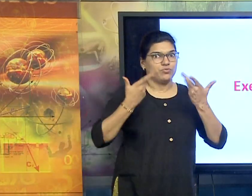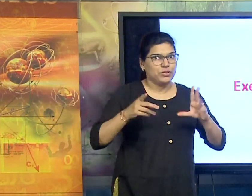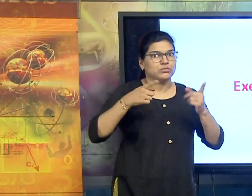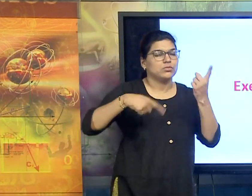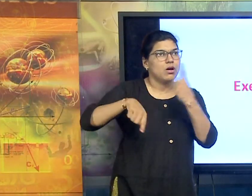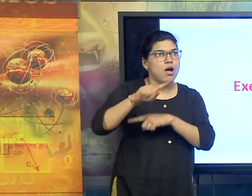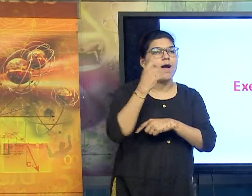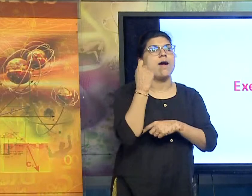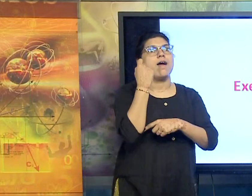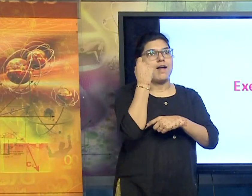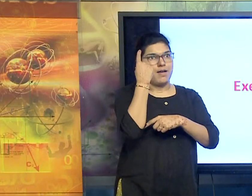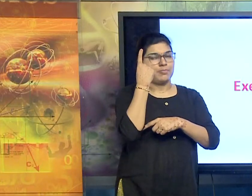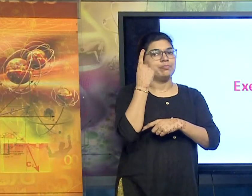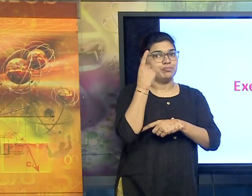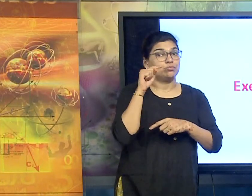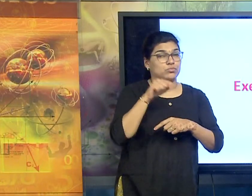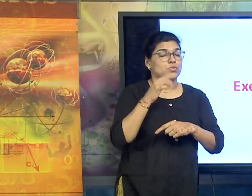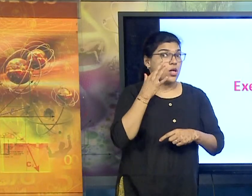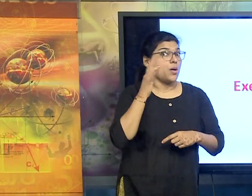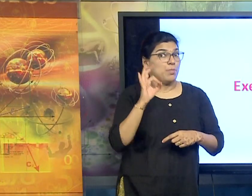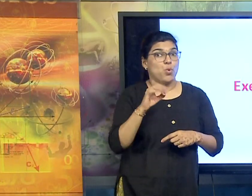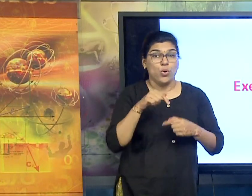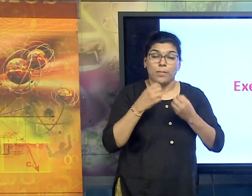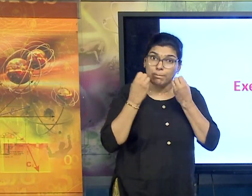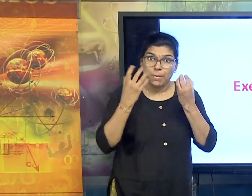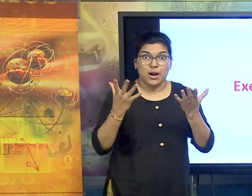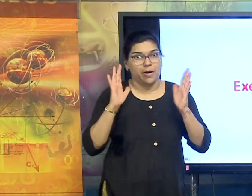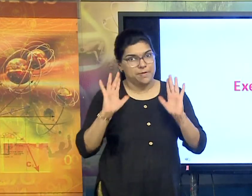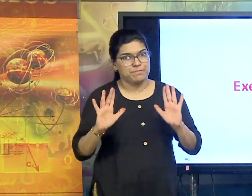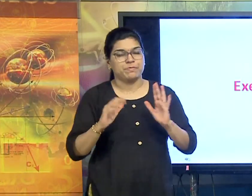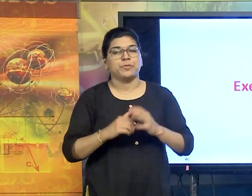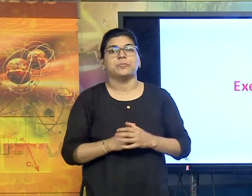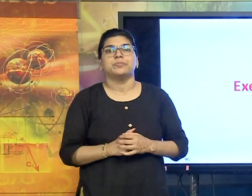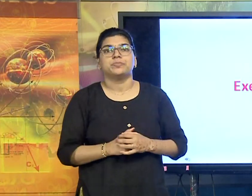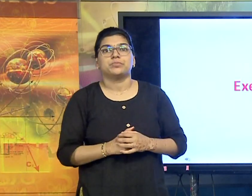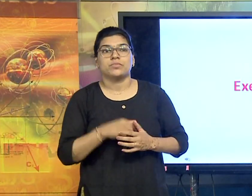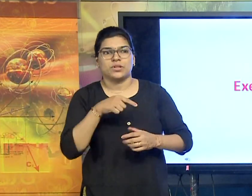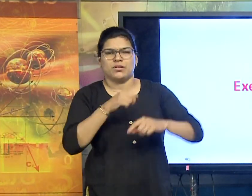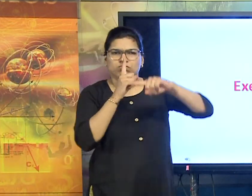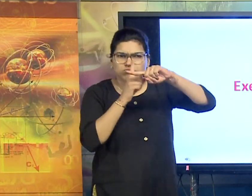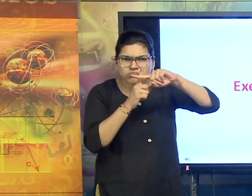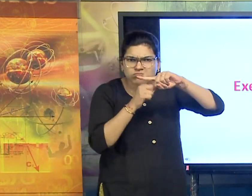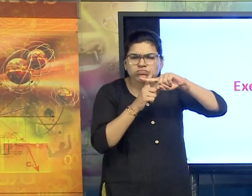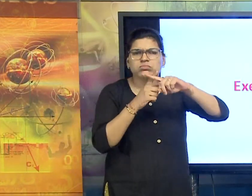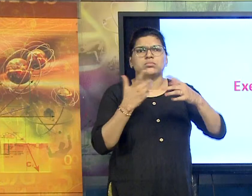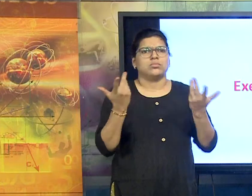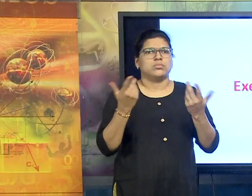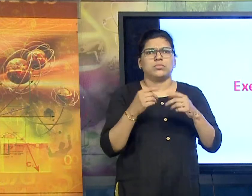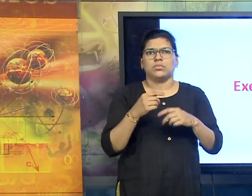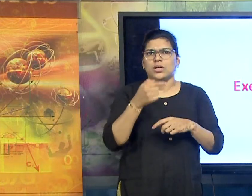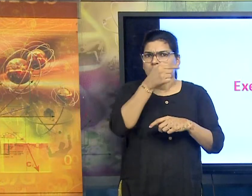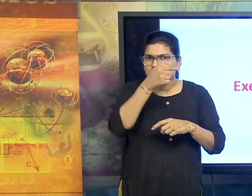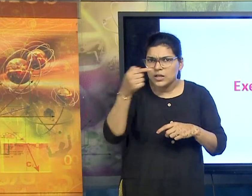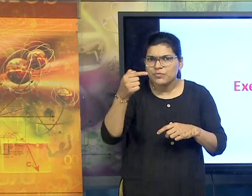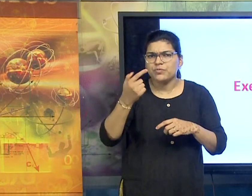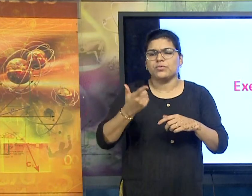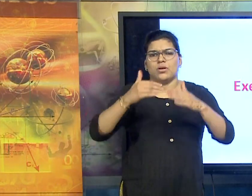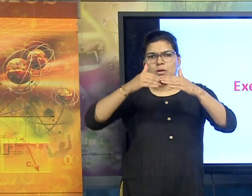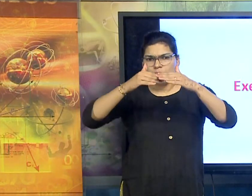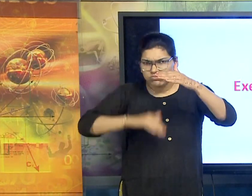And I hope so far whatever we discussed you have understood, because it is very important. We did